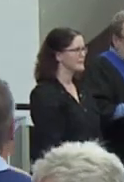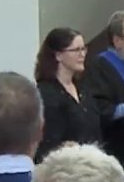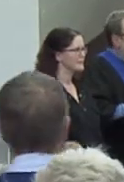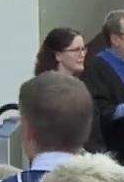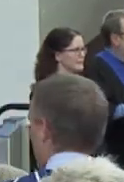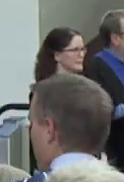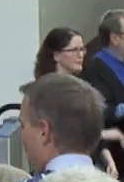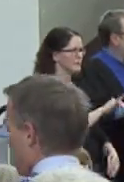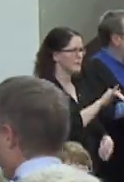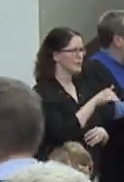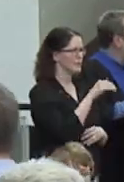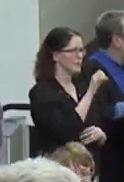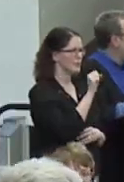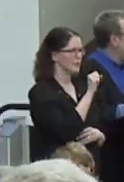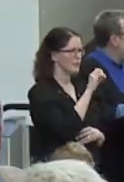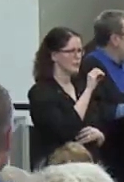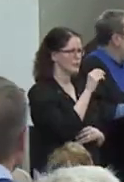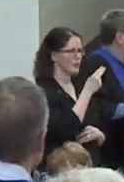Joshua Fifield.